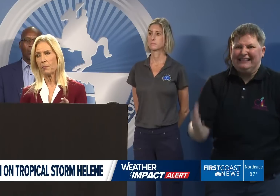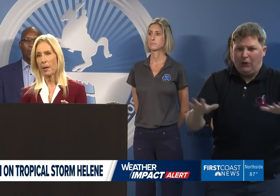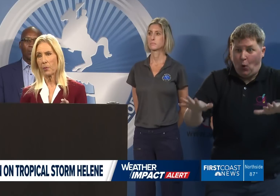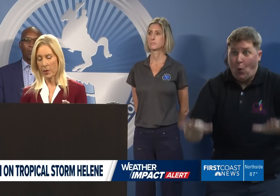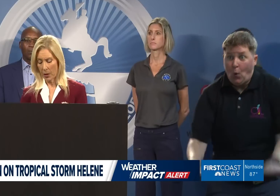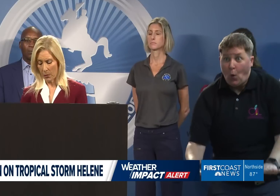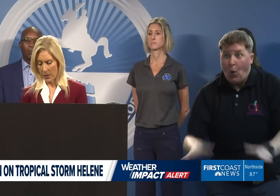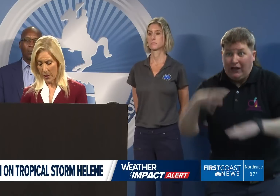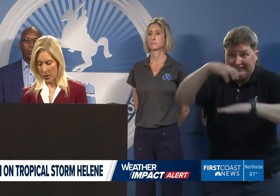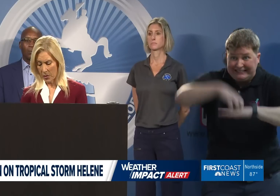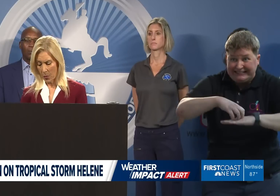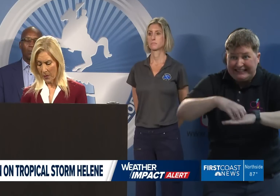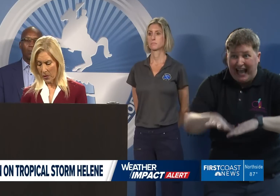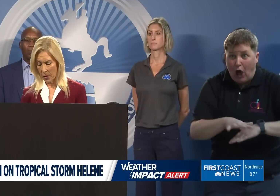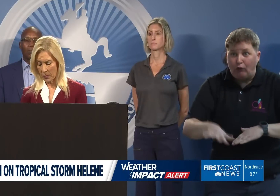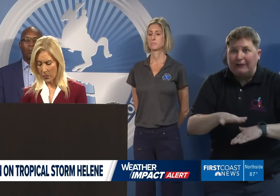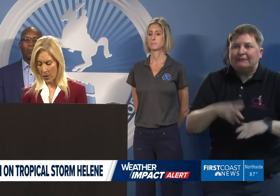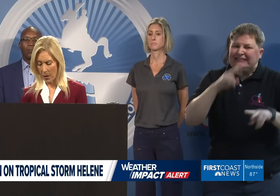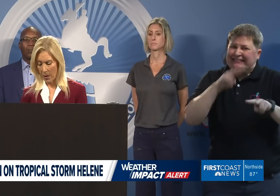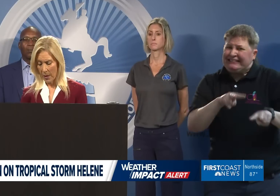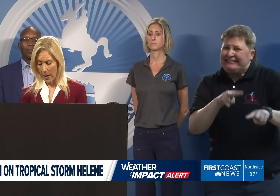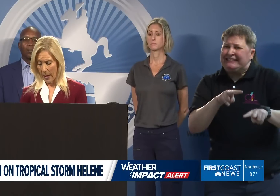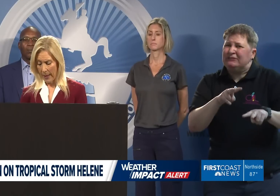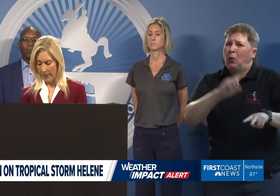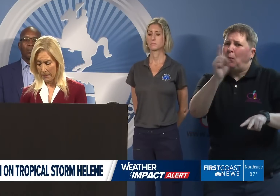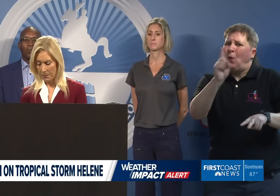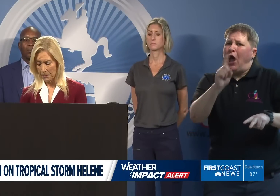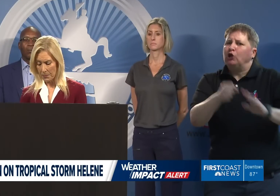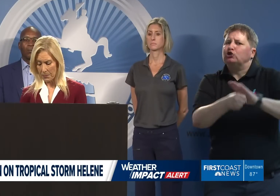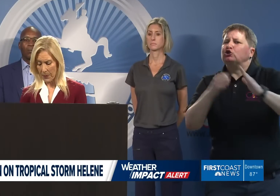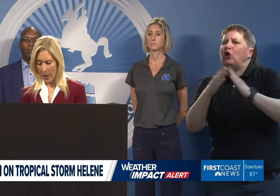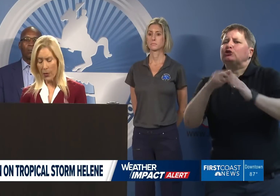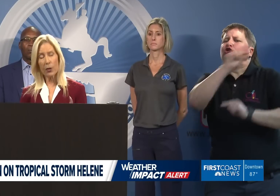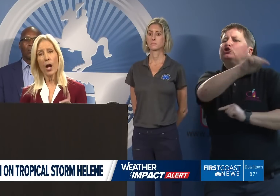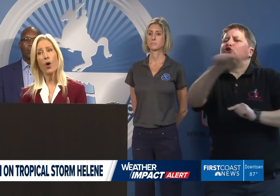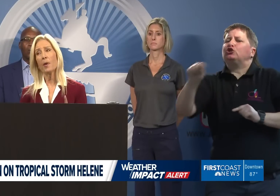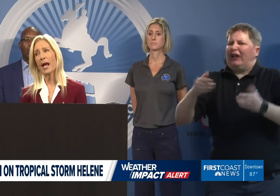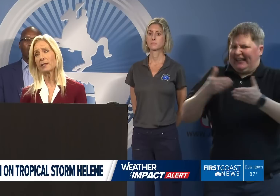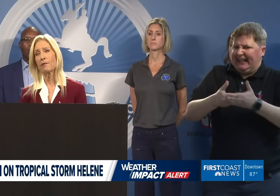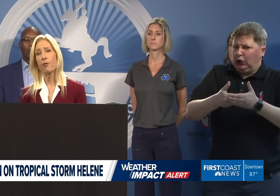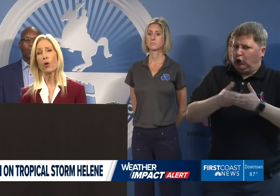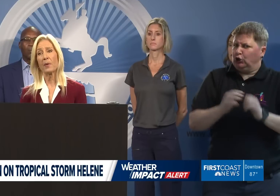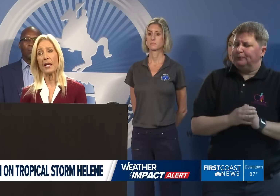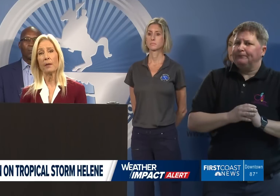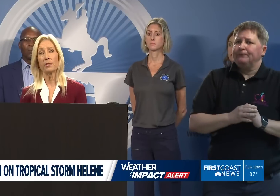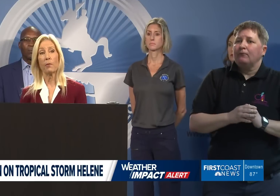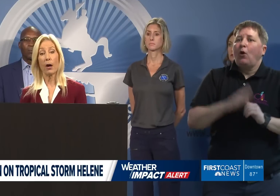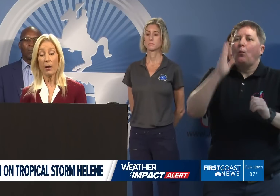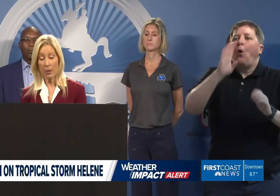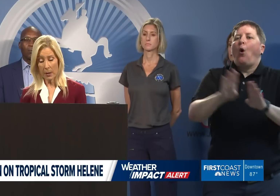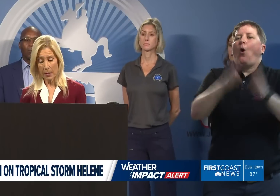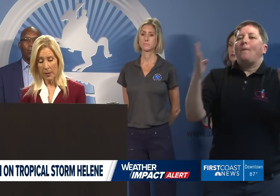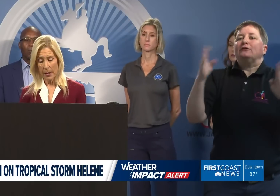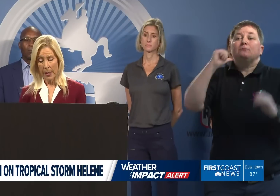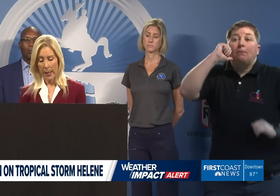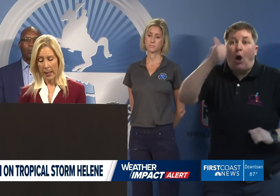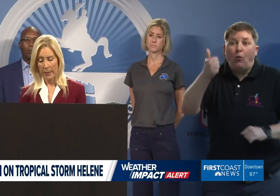really pay particular attention to where these shelters are. They're going to open as of 4 p.m.